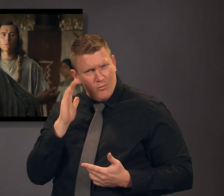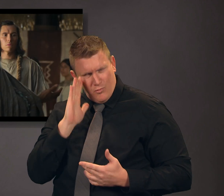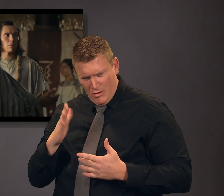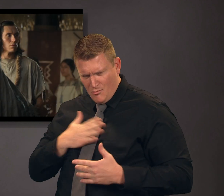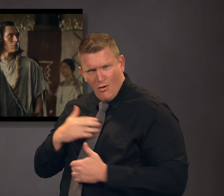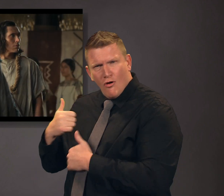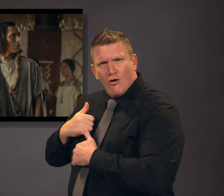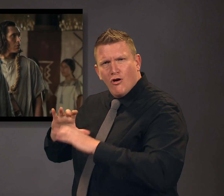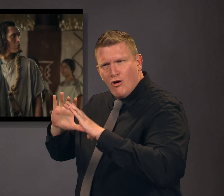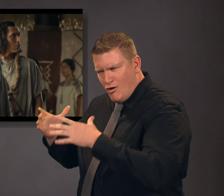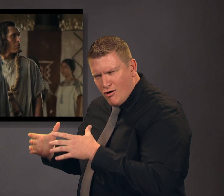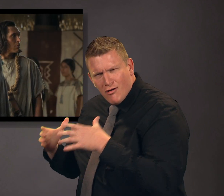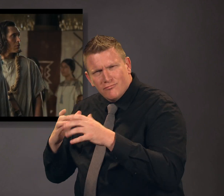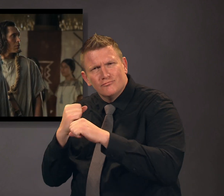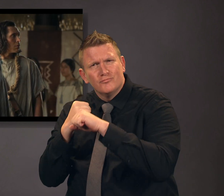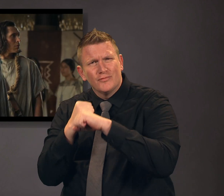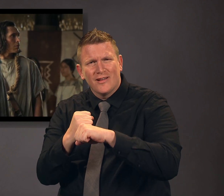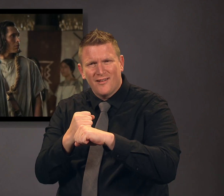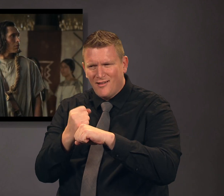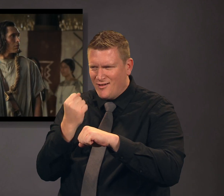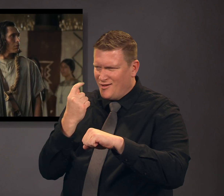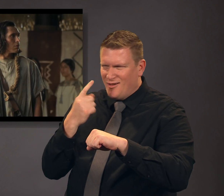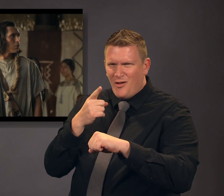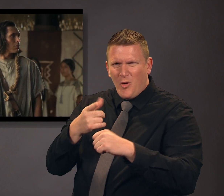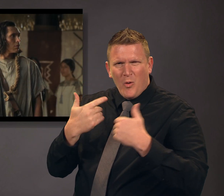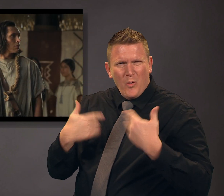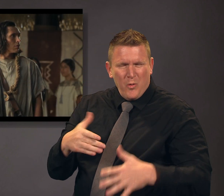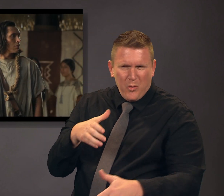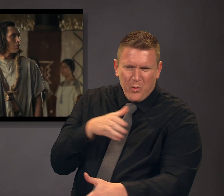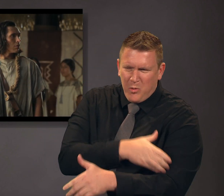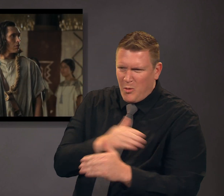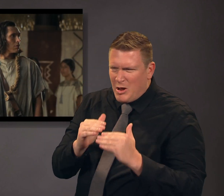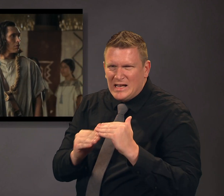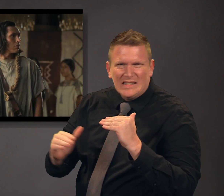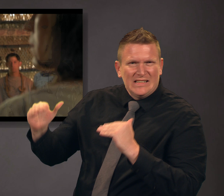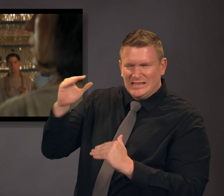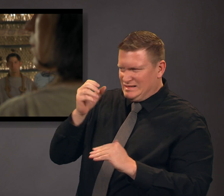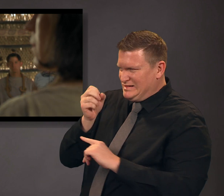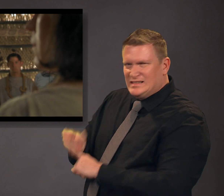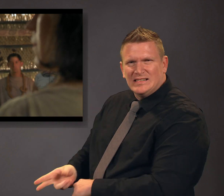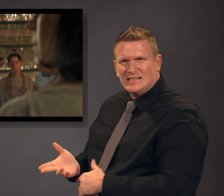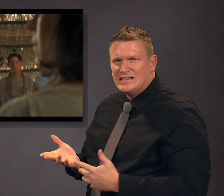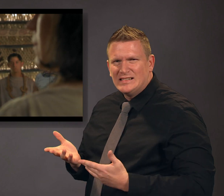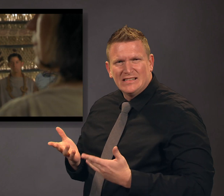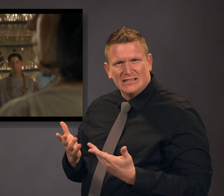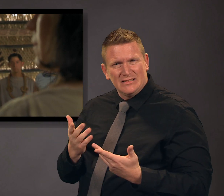I would guard thee with my armies. But I know that thou art more powerful than all they.